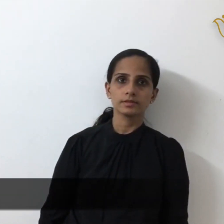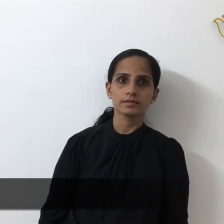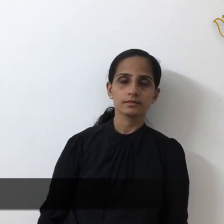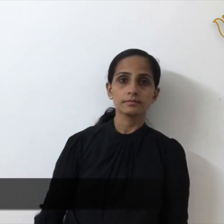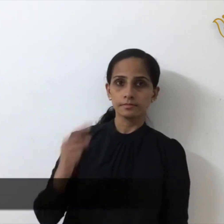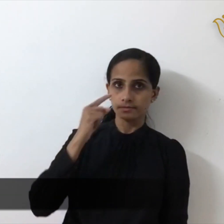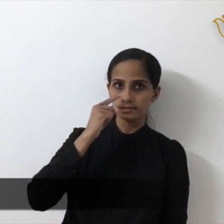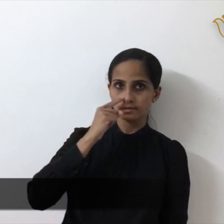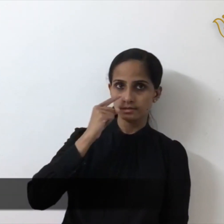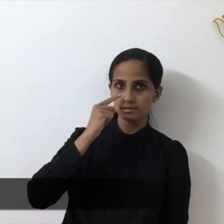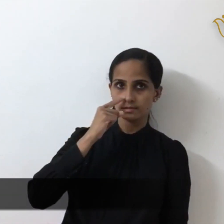Woman.